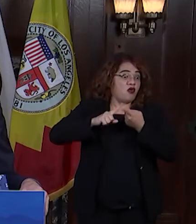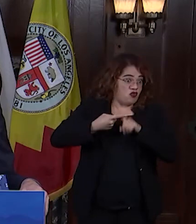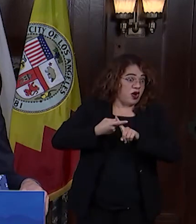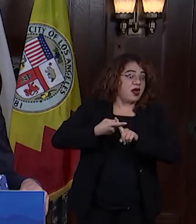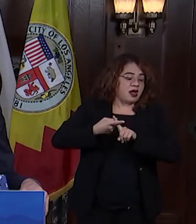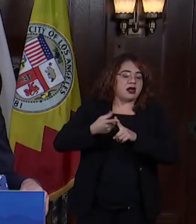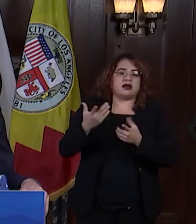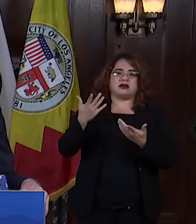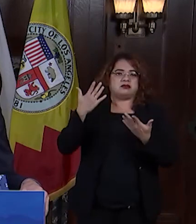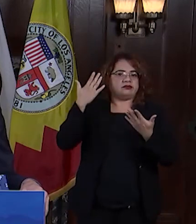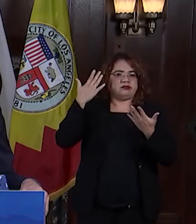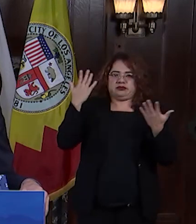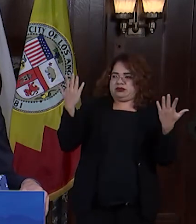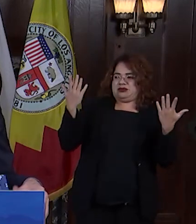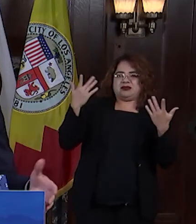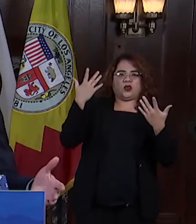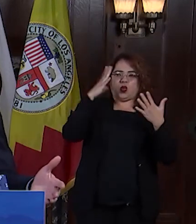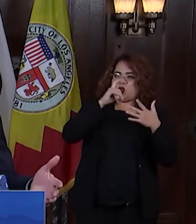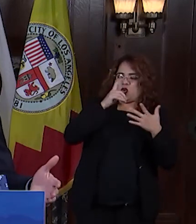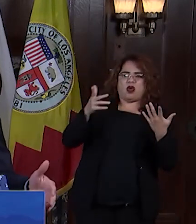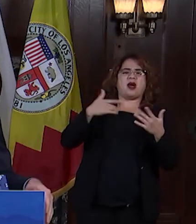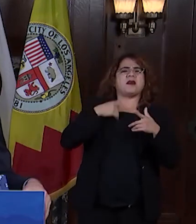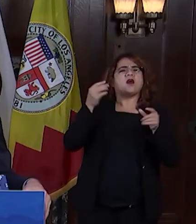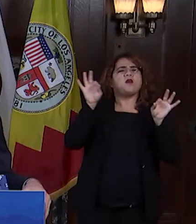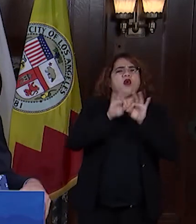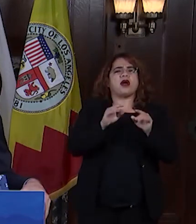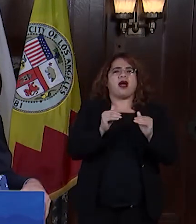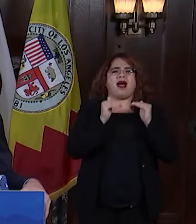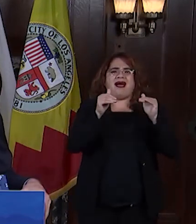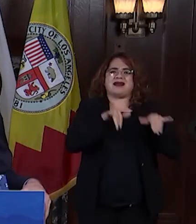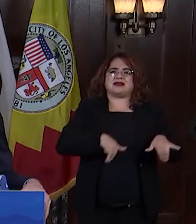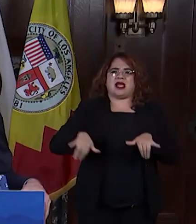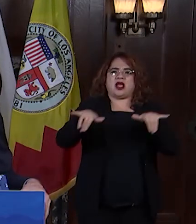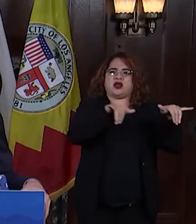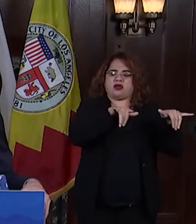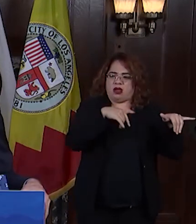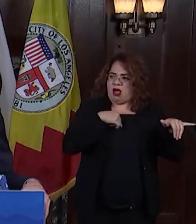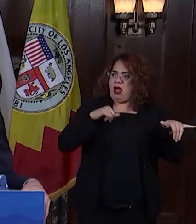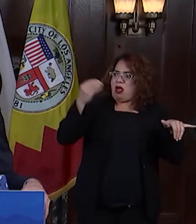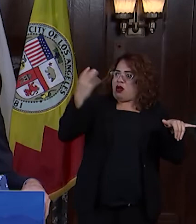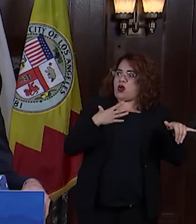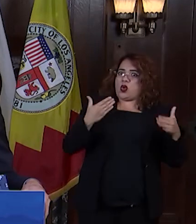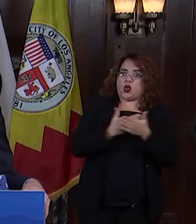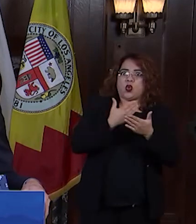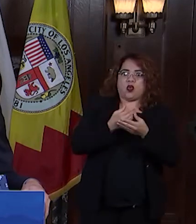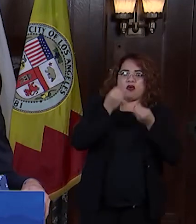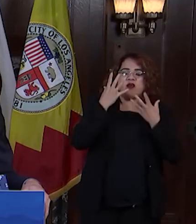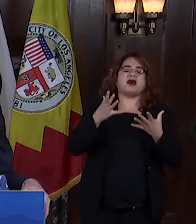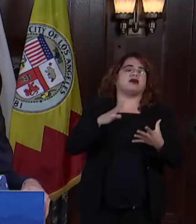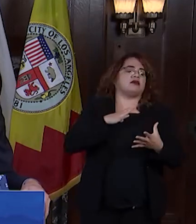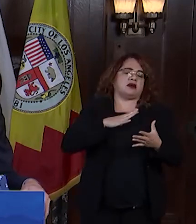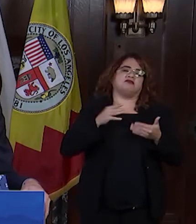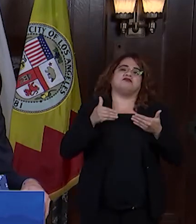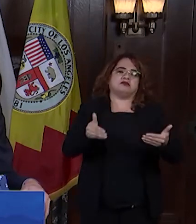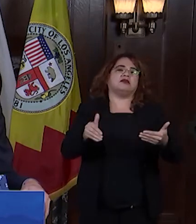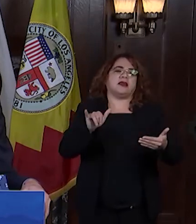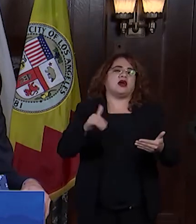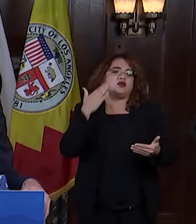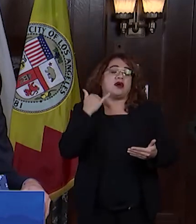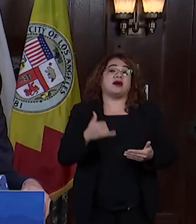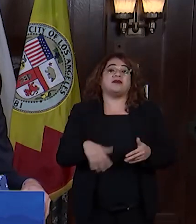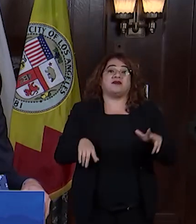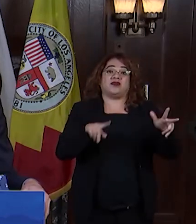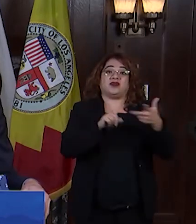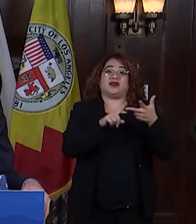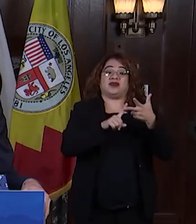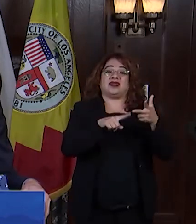highest standard is to make sure, and it was because of new information. That is the reason why. In terms of the third one with the deficit, it's very